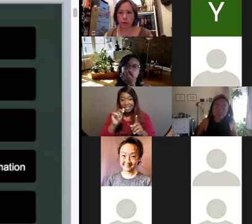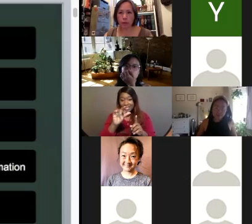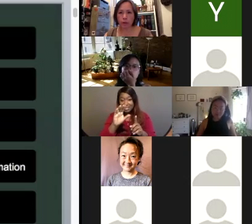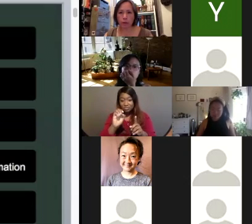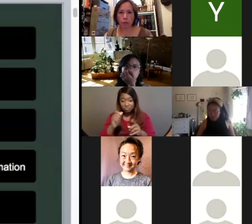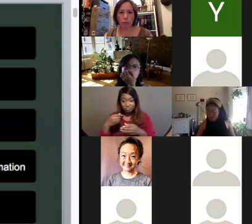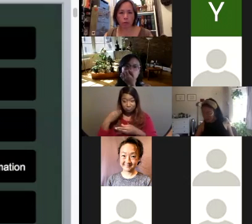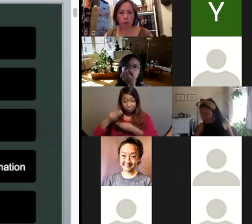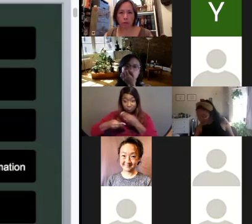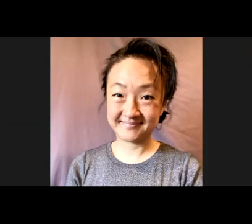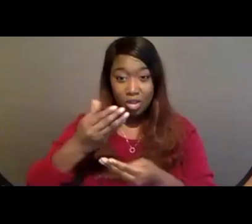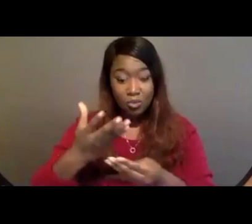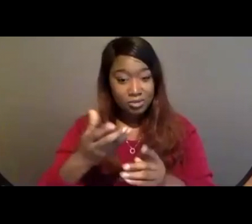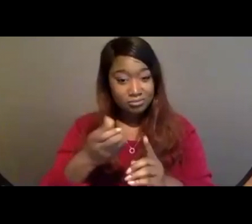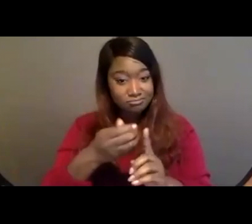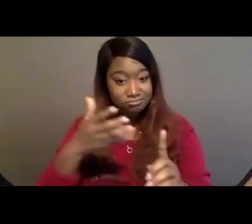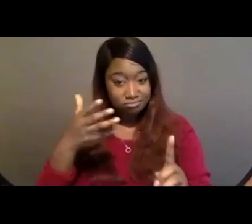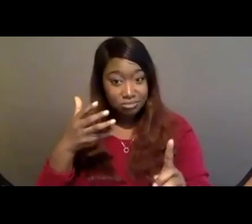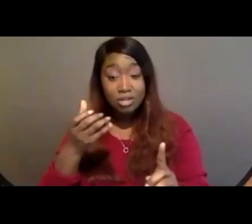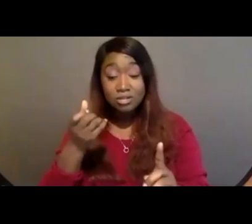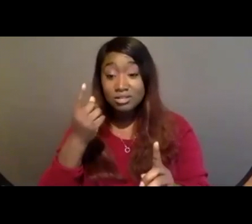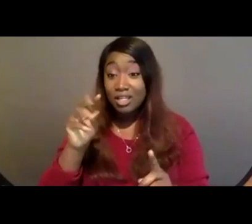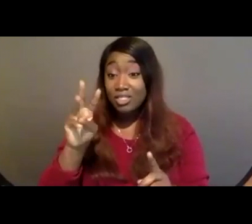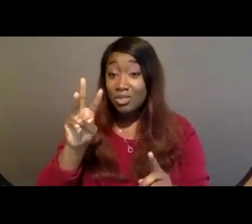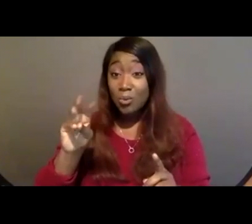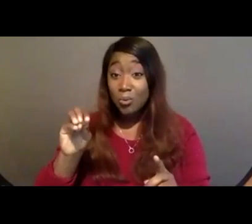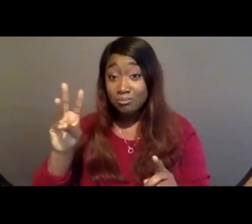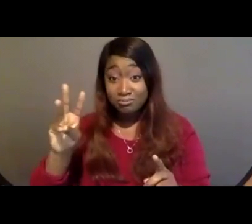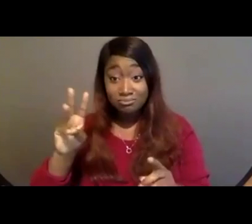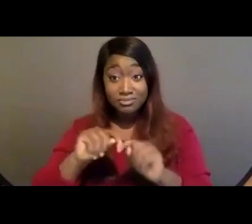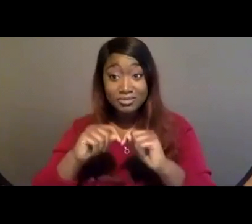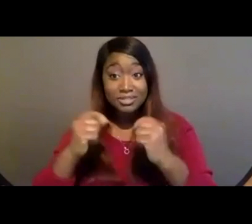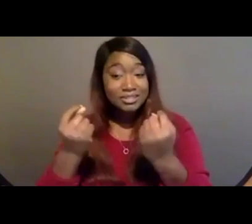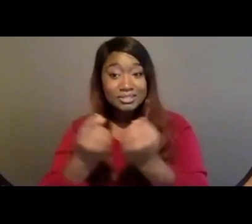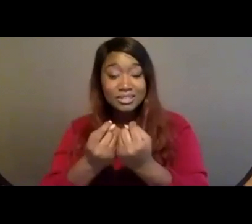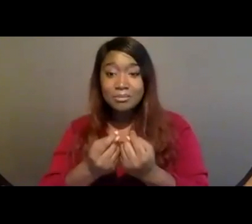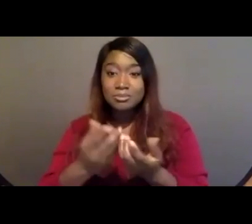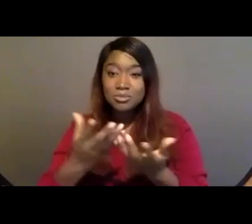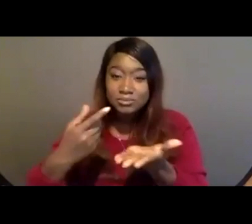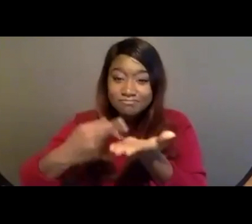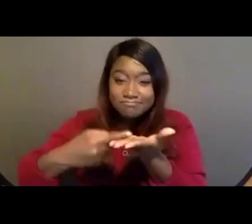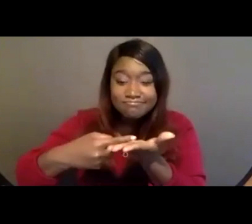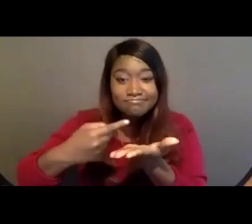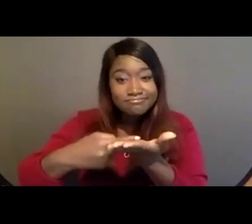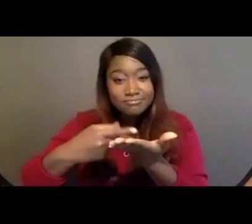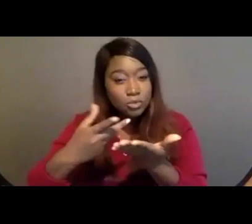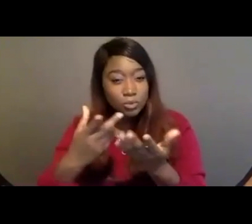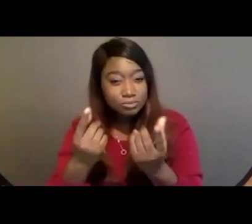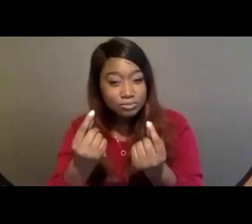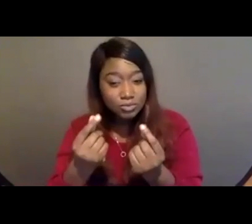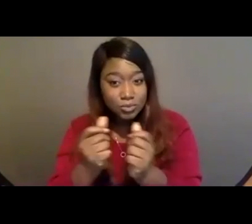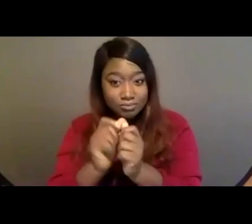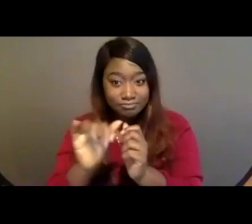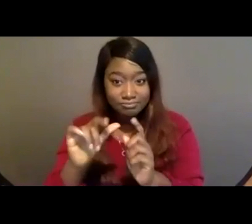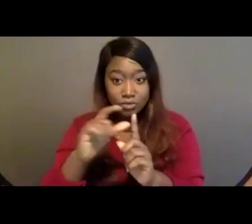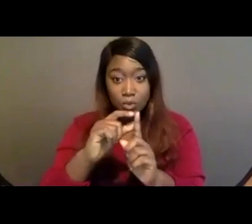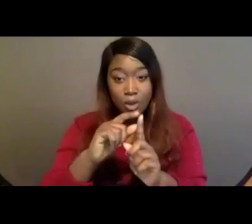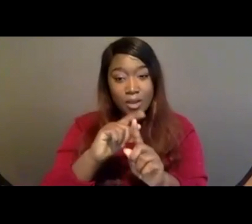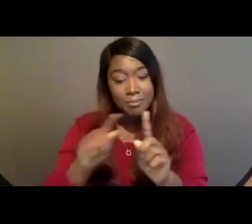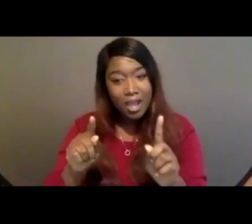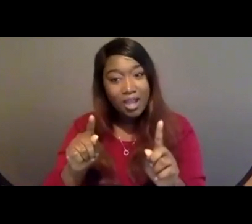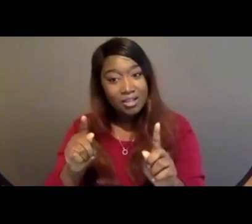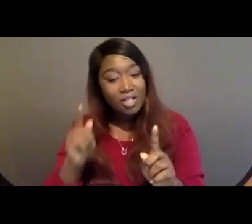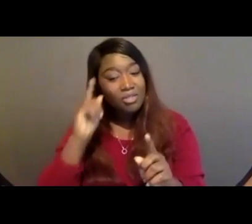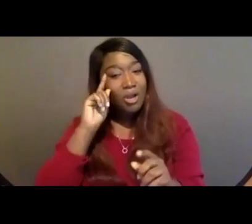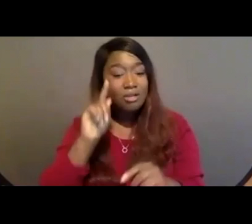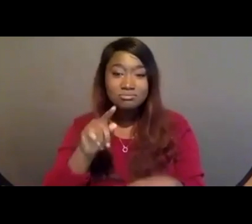about titling the program. It came across and I said, hey, that sounds great, love it. But then I got to thinking about it, and I